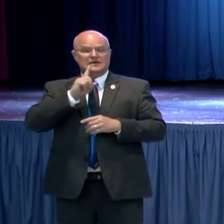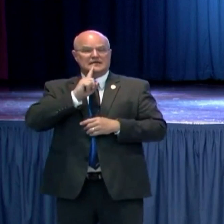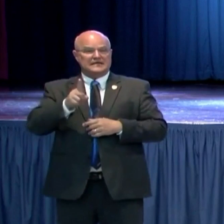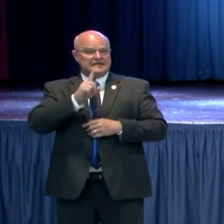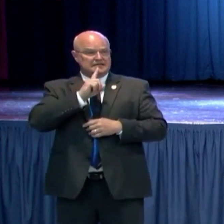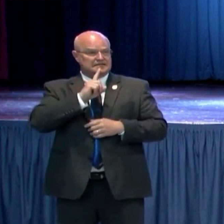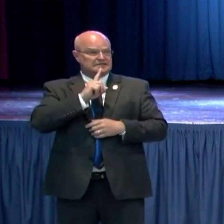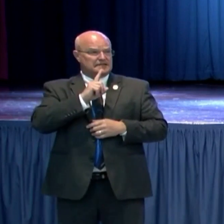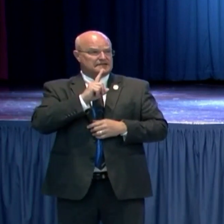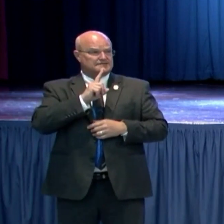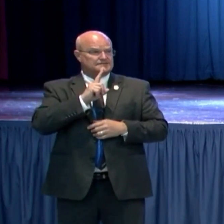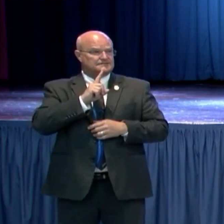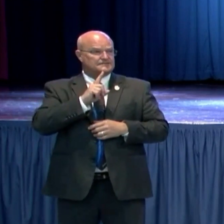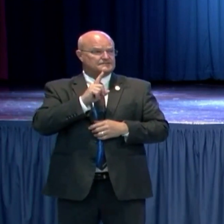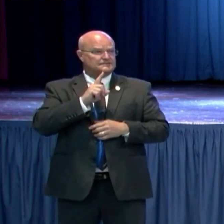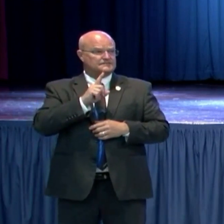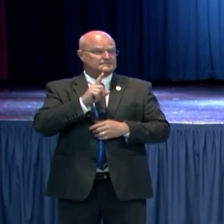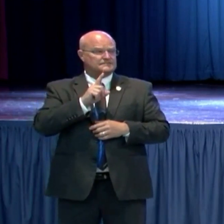is certainly